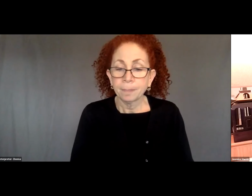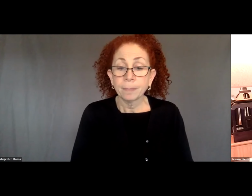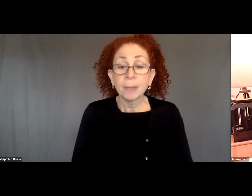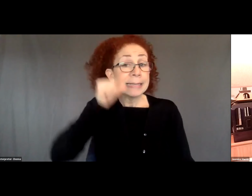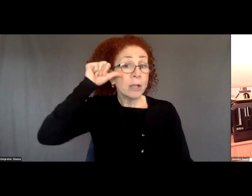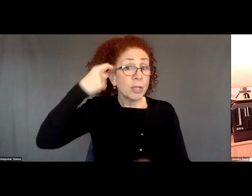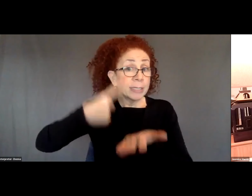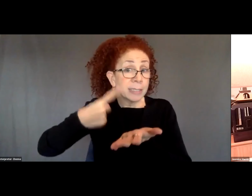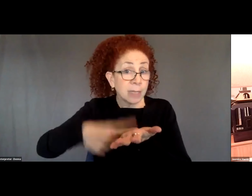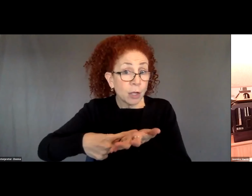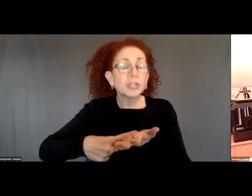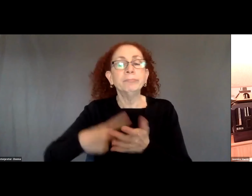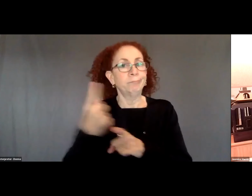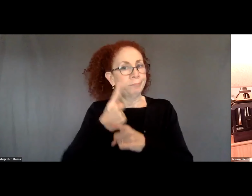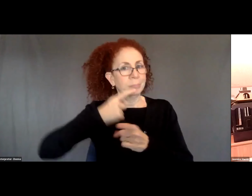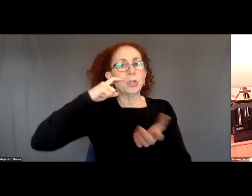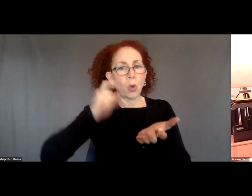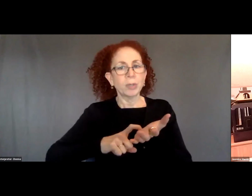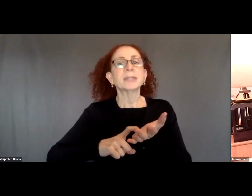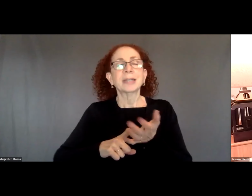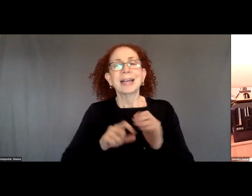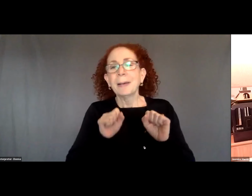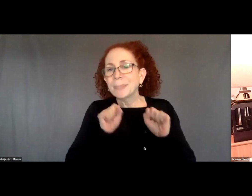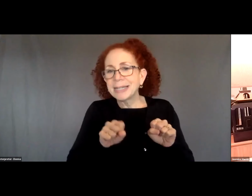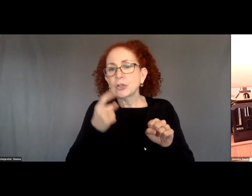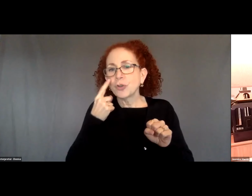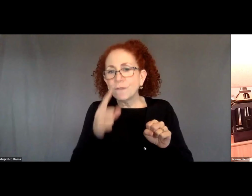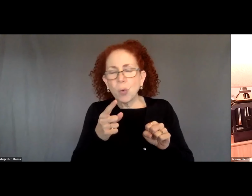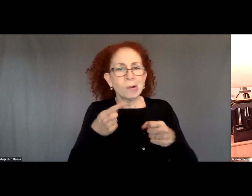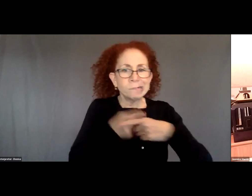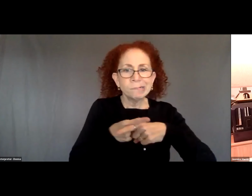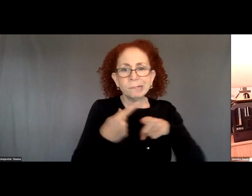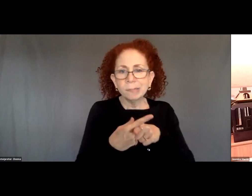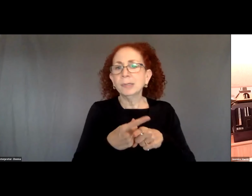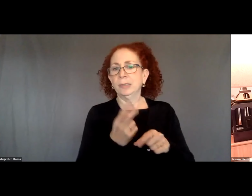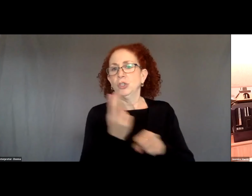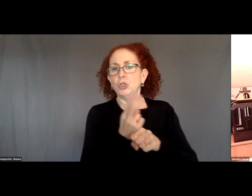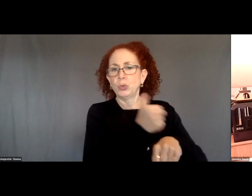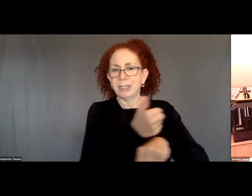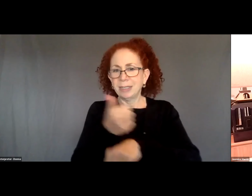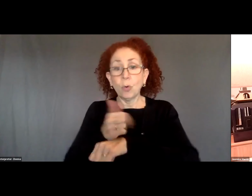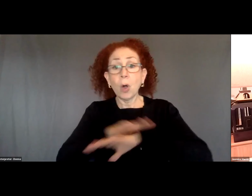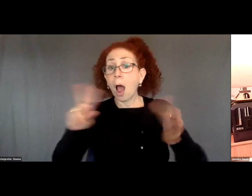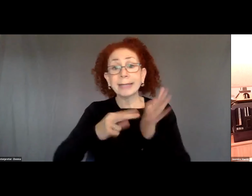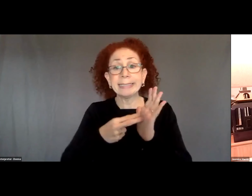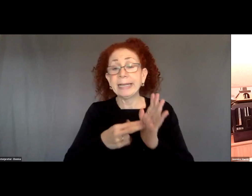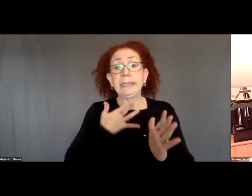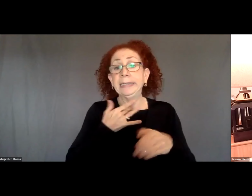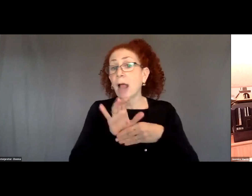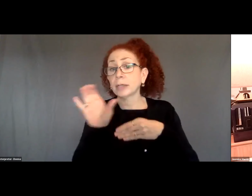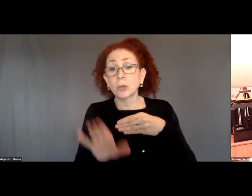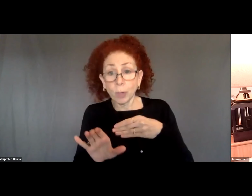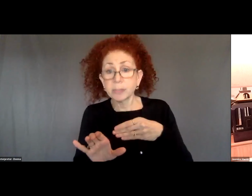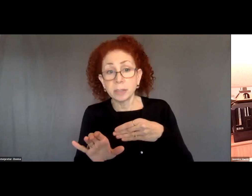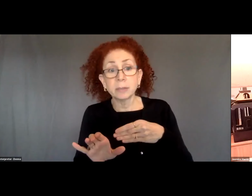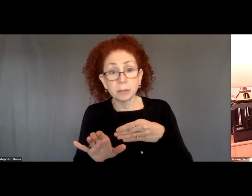Yesterday's discussions aptly noted the potential for contradictory deployment or unintended consequences that